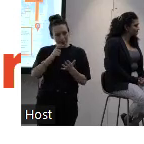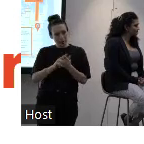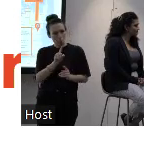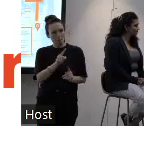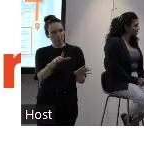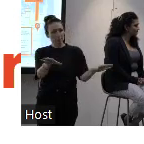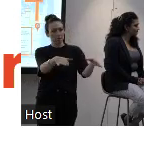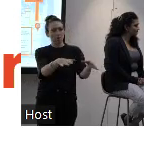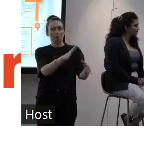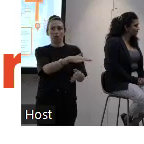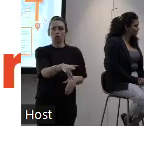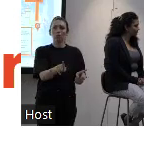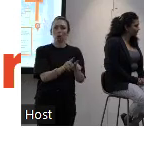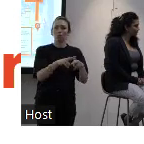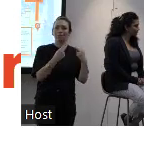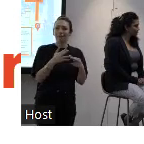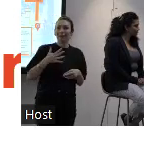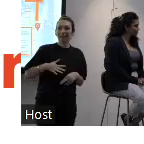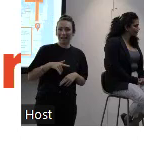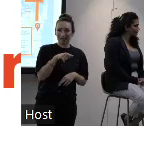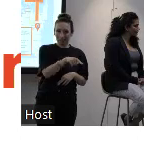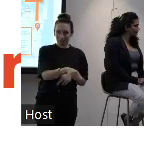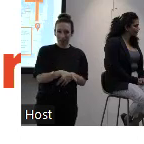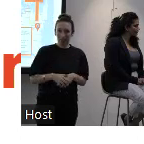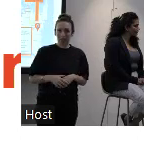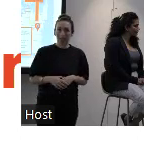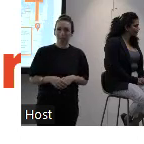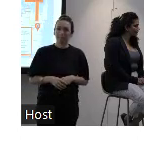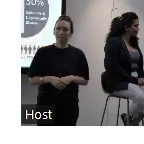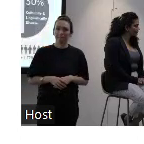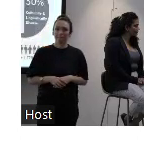and families presenting to these services within the community.